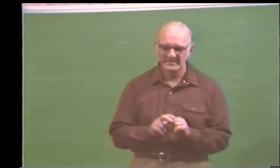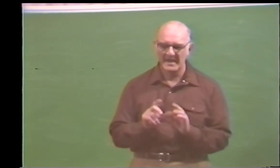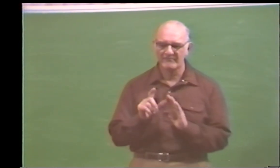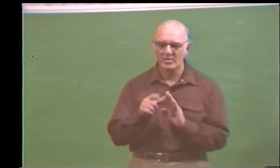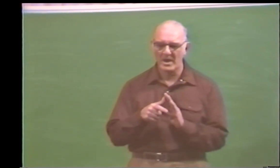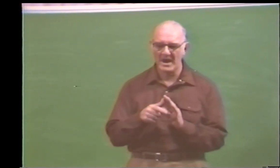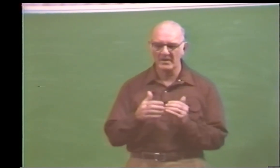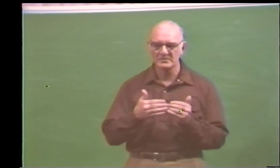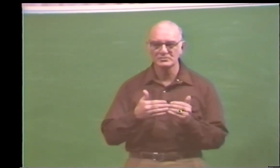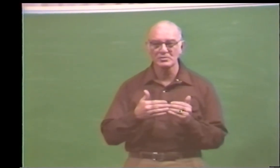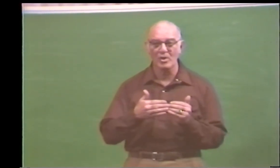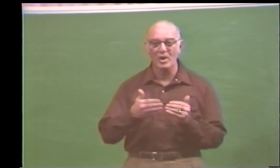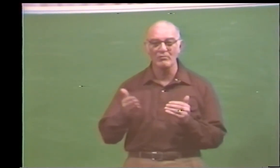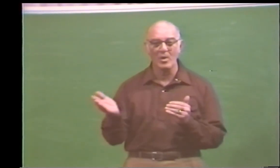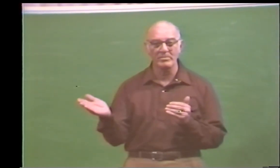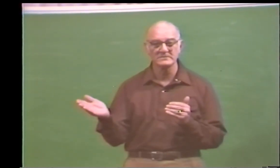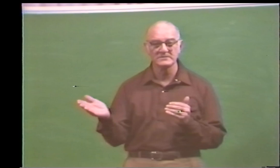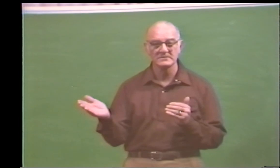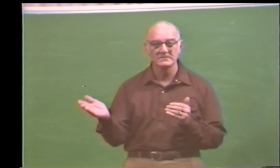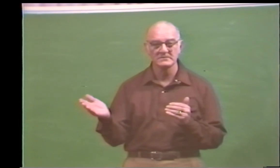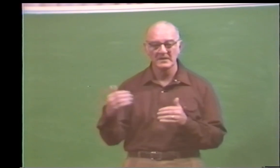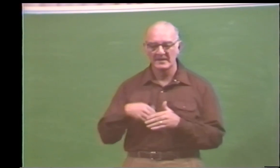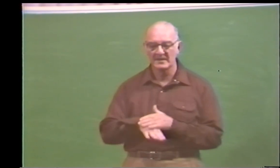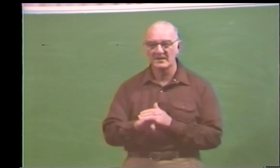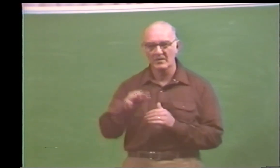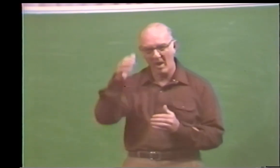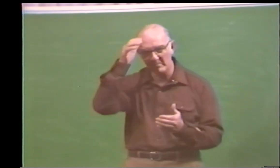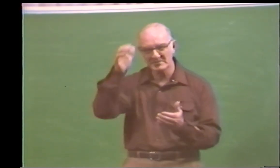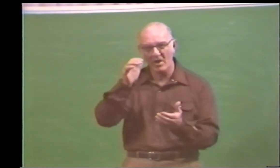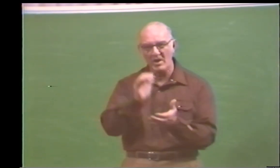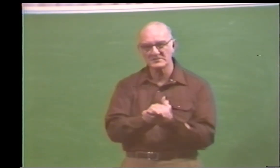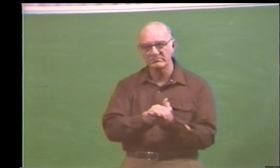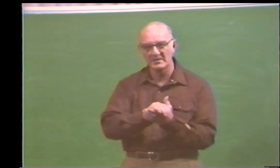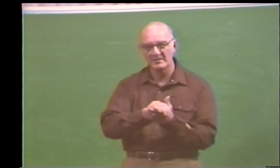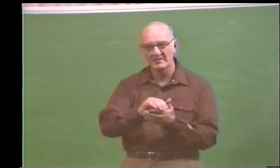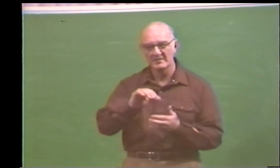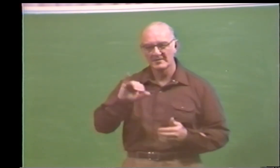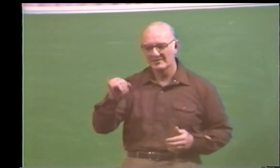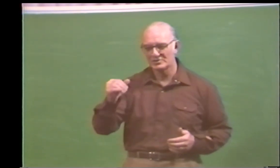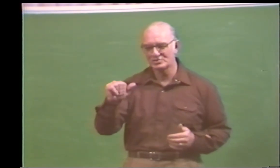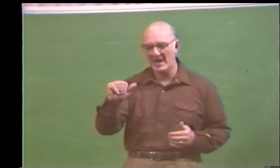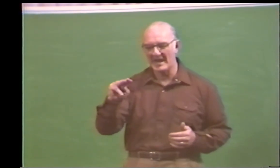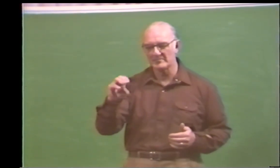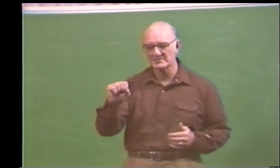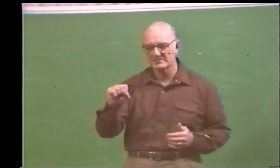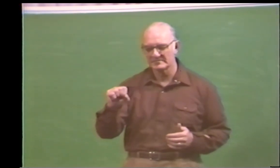After a while, a door opens. In comes the husband, James.